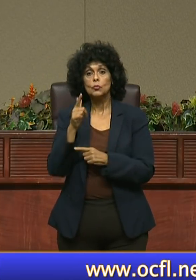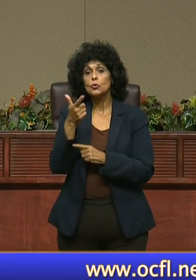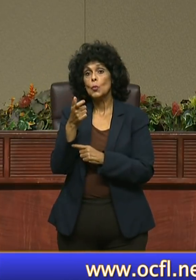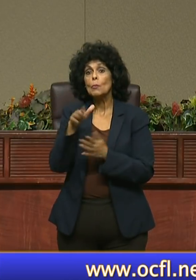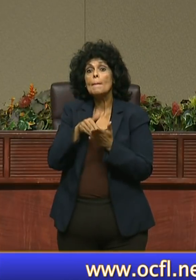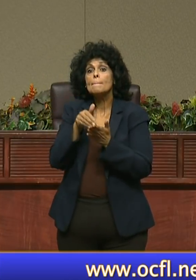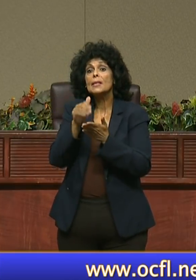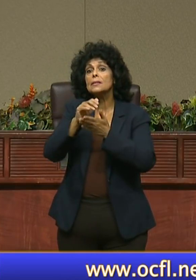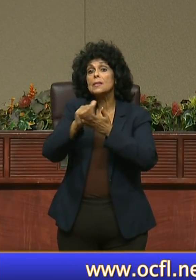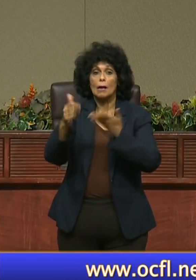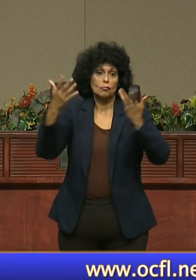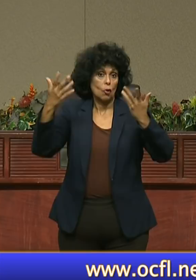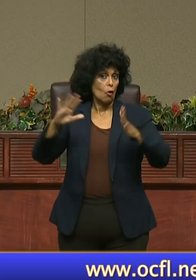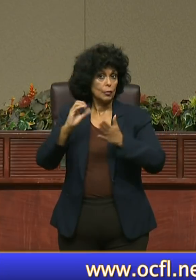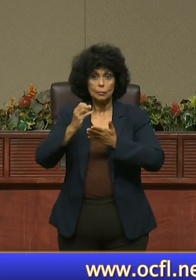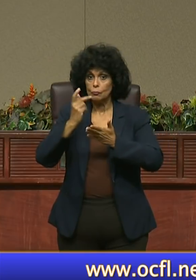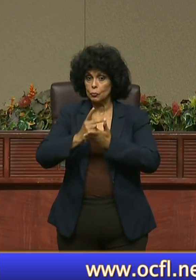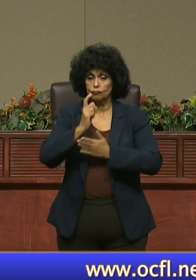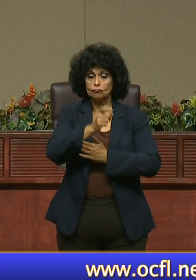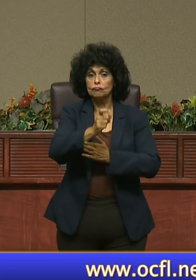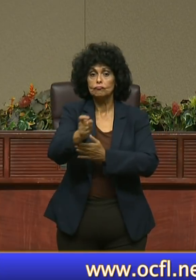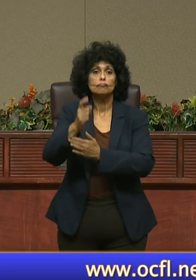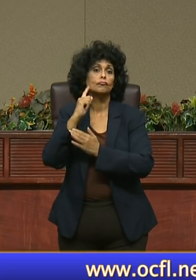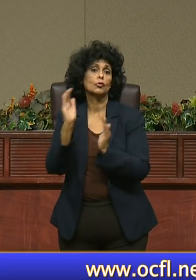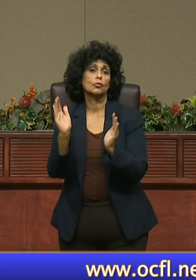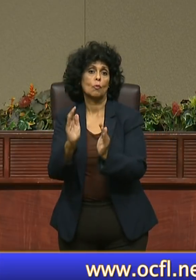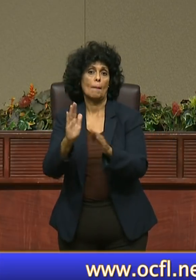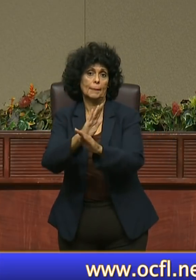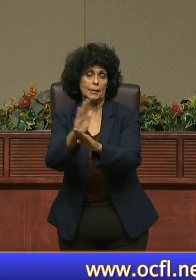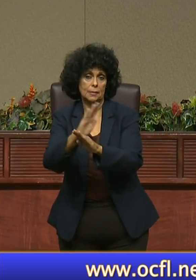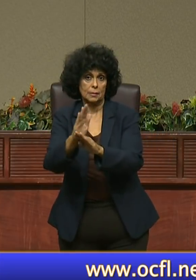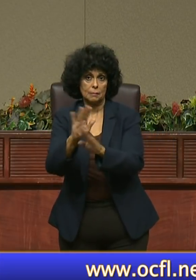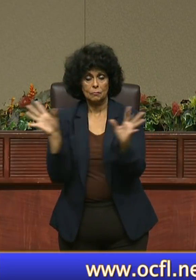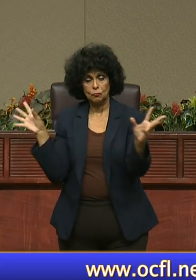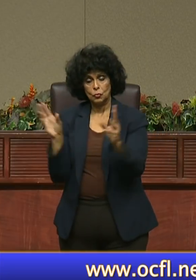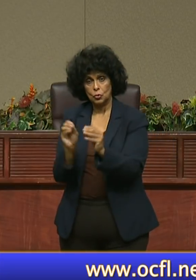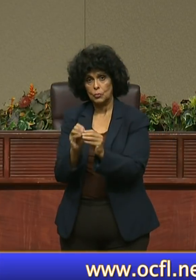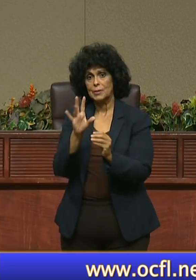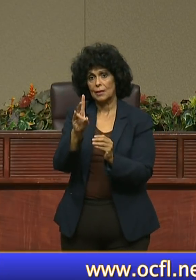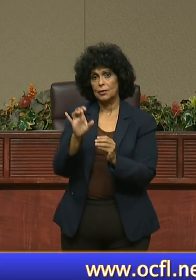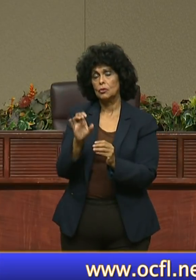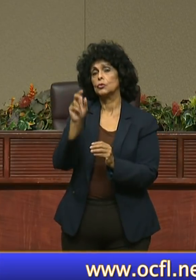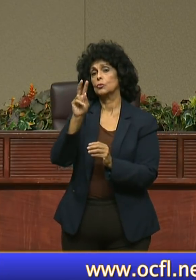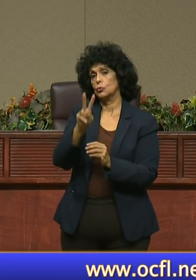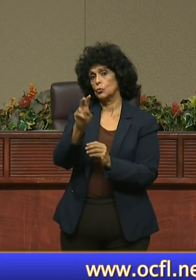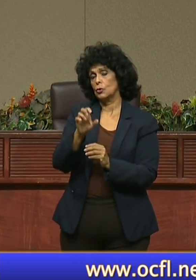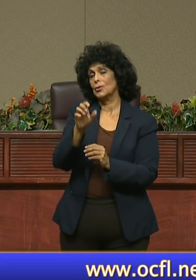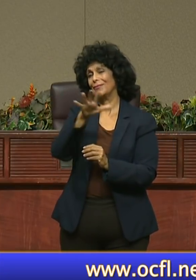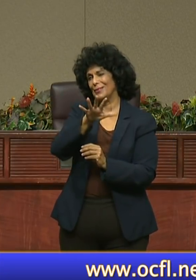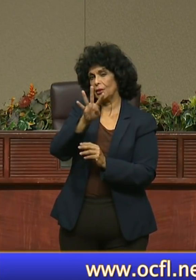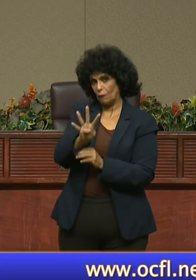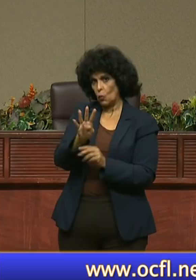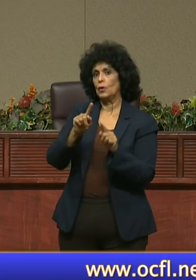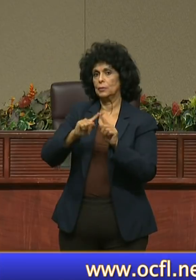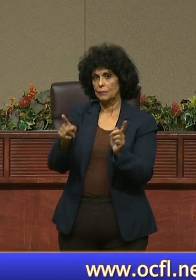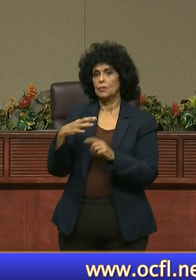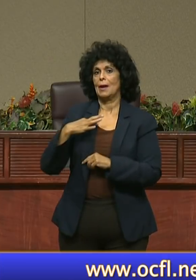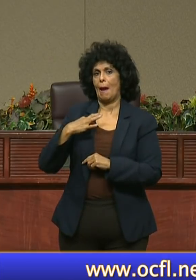for payments to small businesses with a total of 7,254